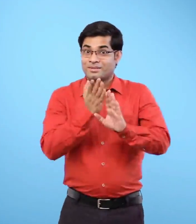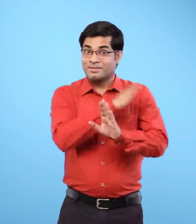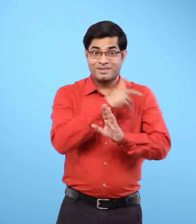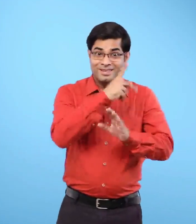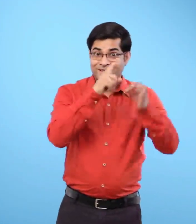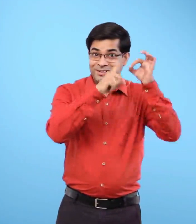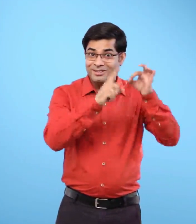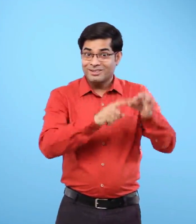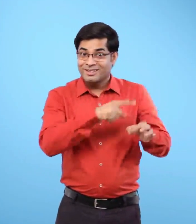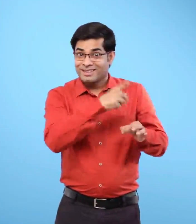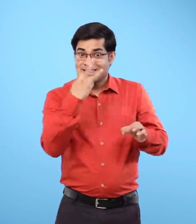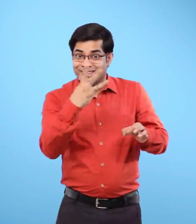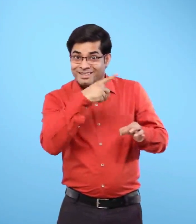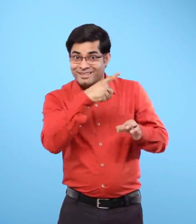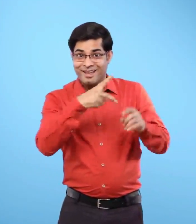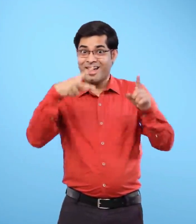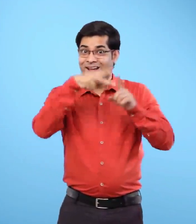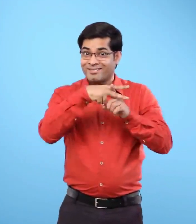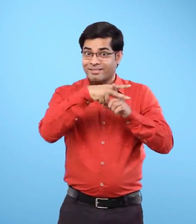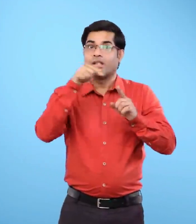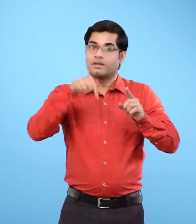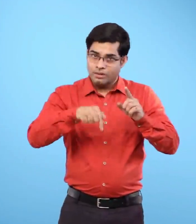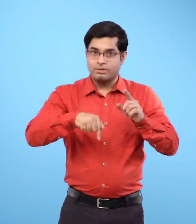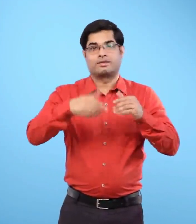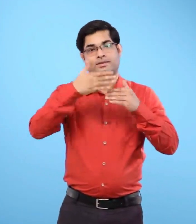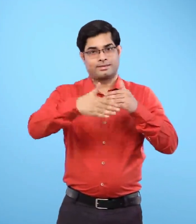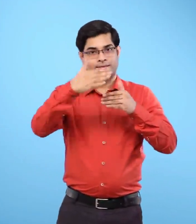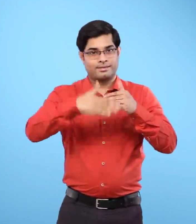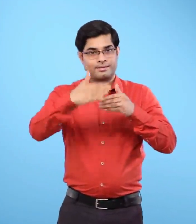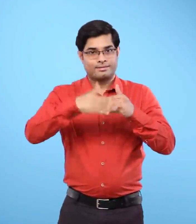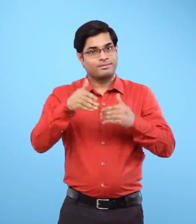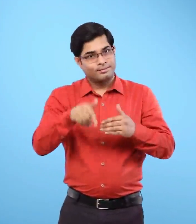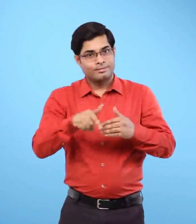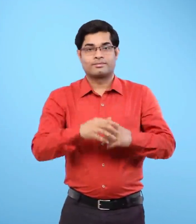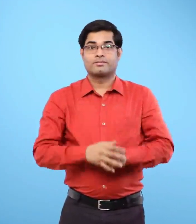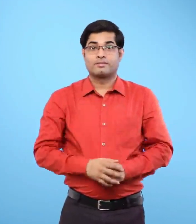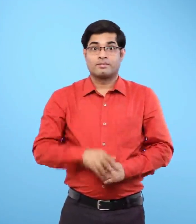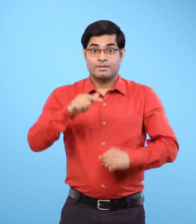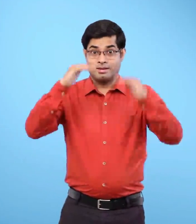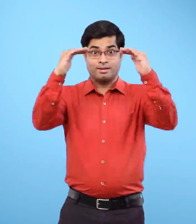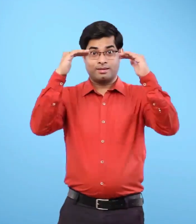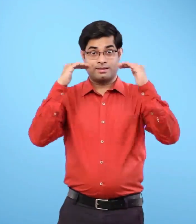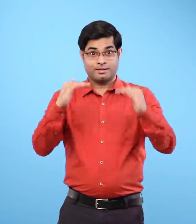Question 3 continues from previous page, followed by a game called Teacher,